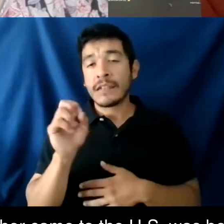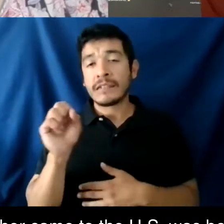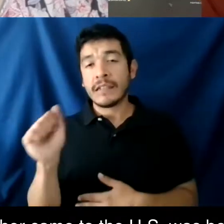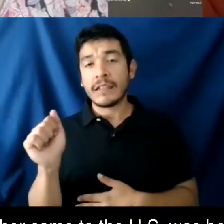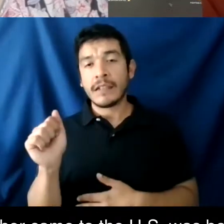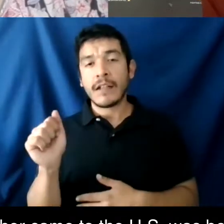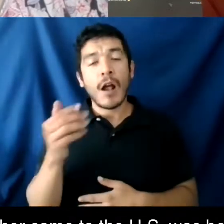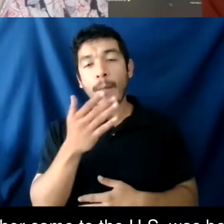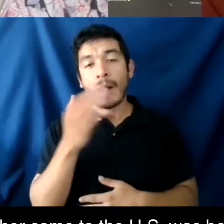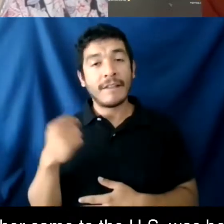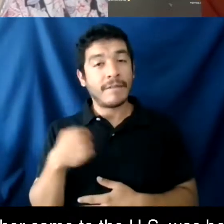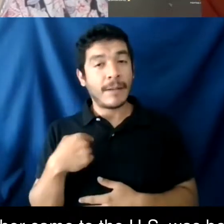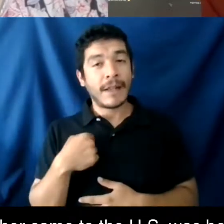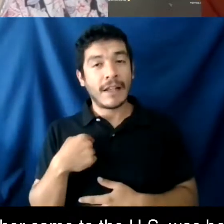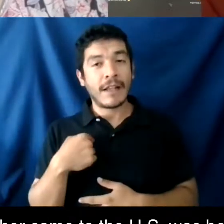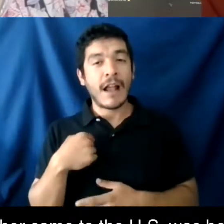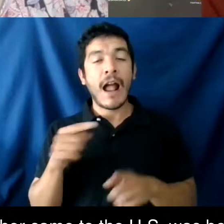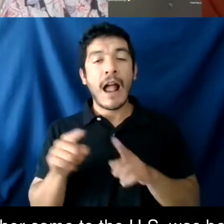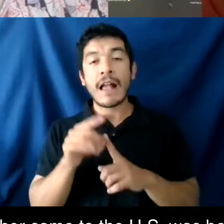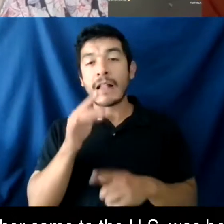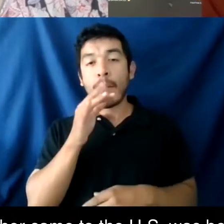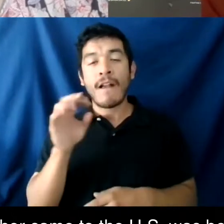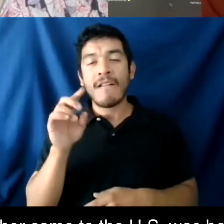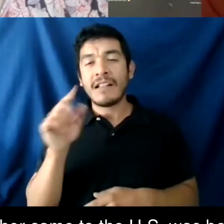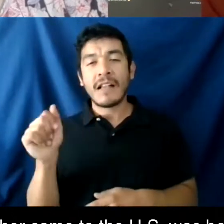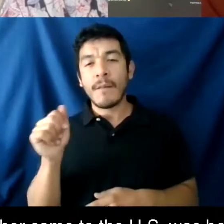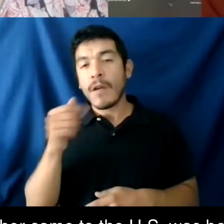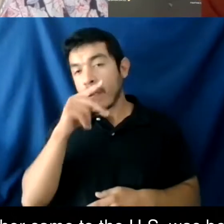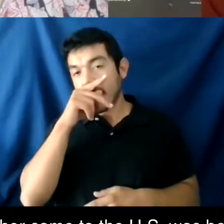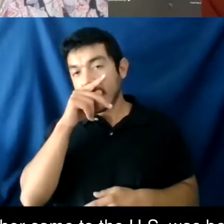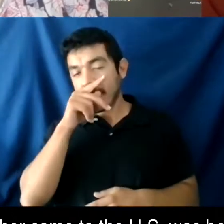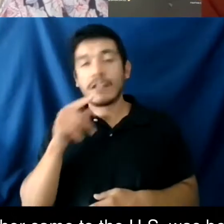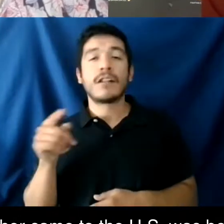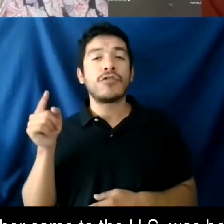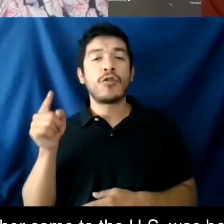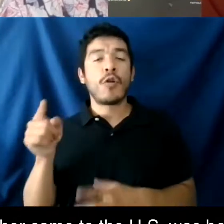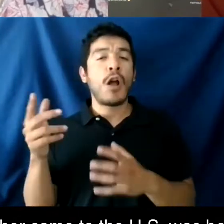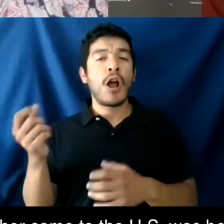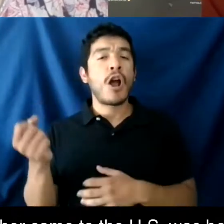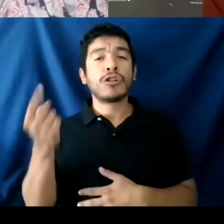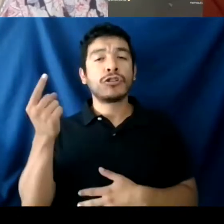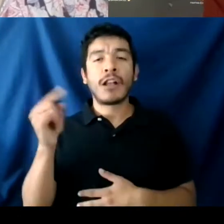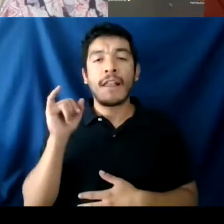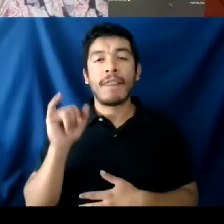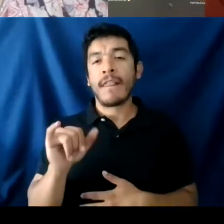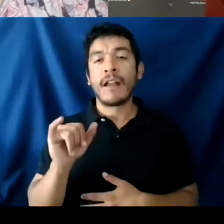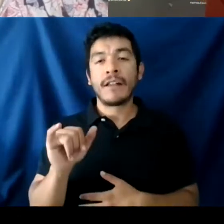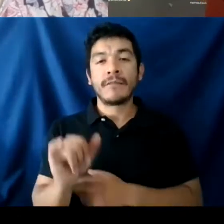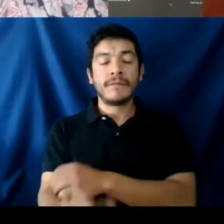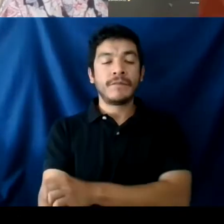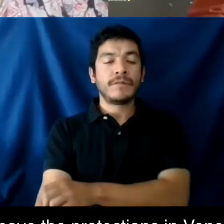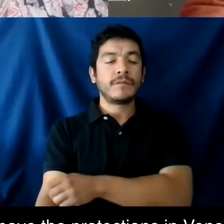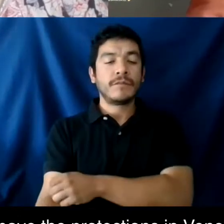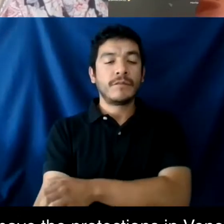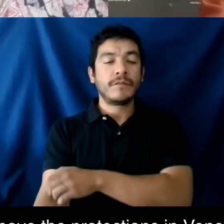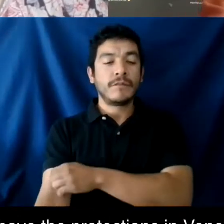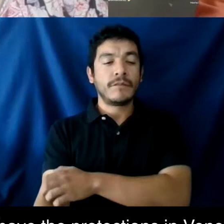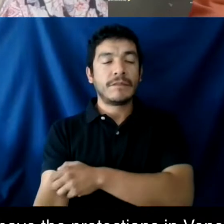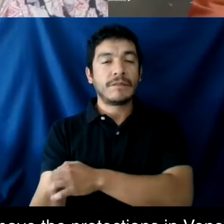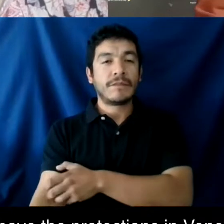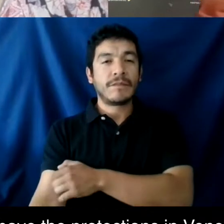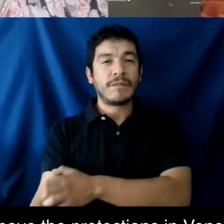U.S. was because, as a mother of a disabled child, she understood that I would